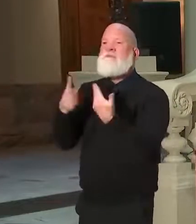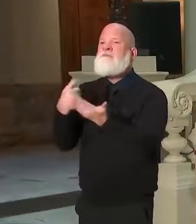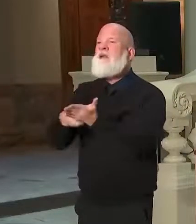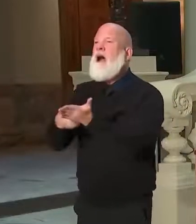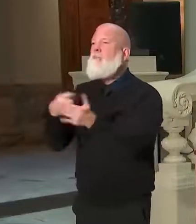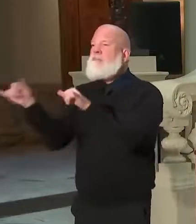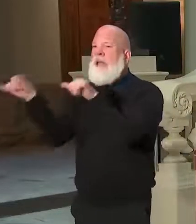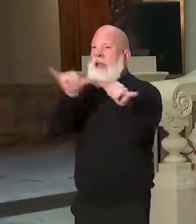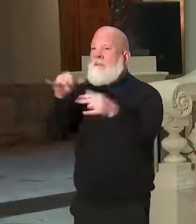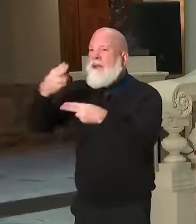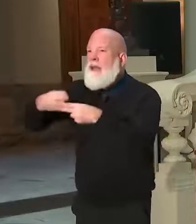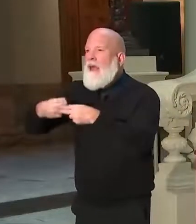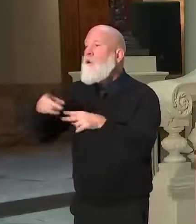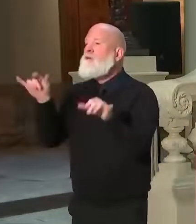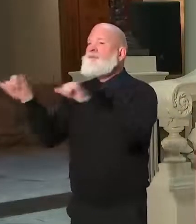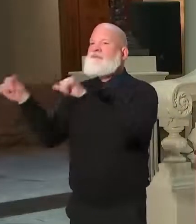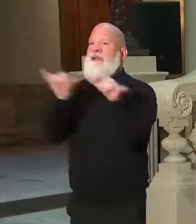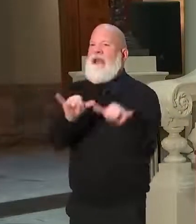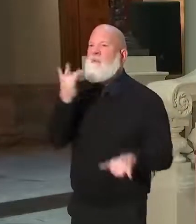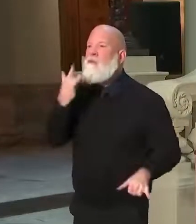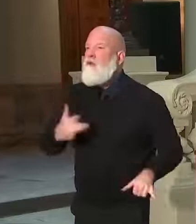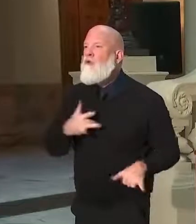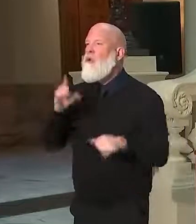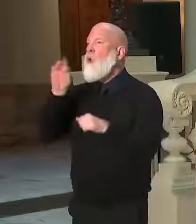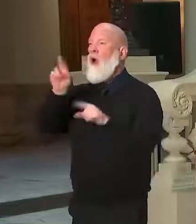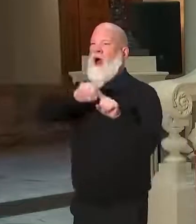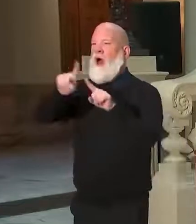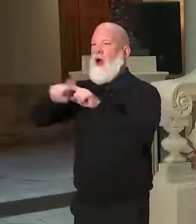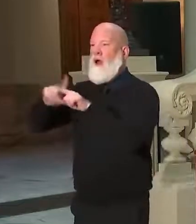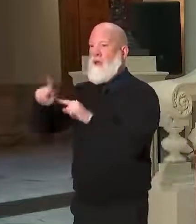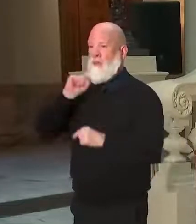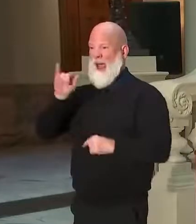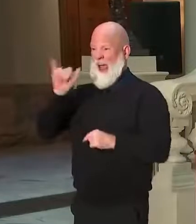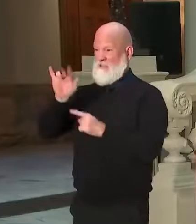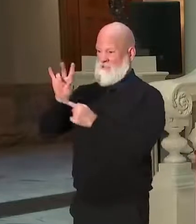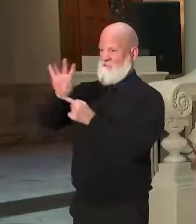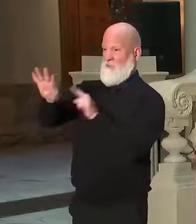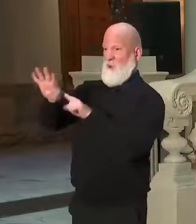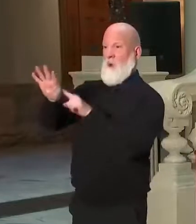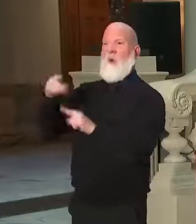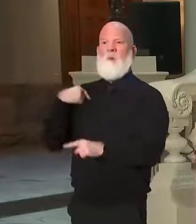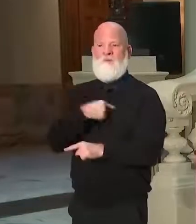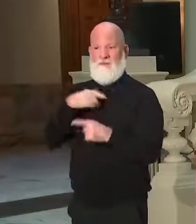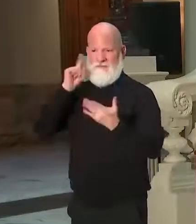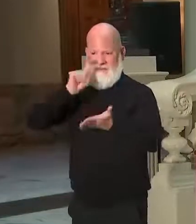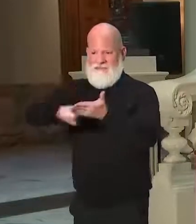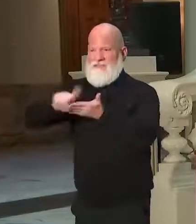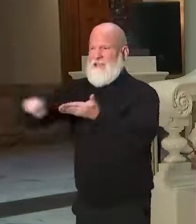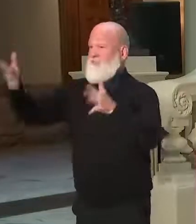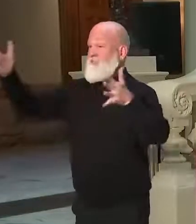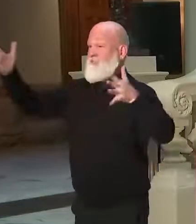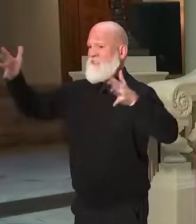So 74 is the outward bound. It's going to be lower than that. So let's be clear about that. Then there is the claim that